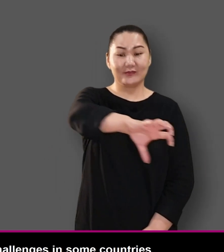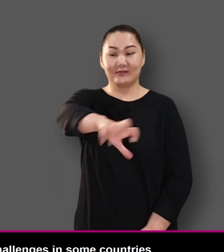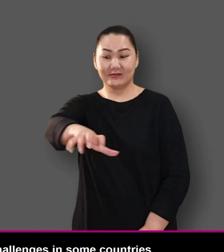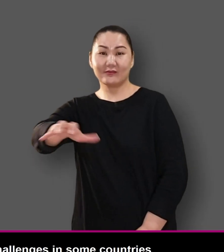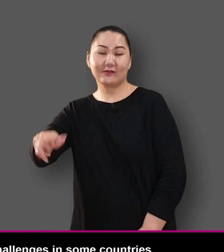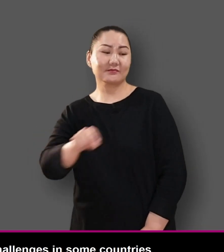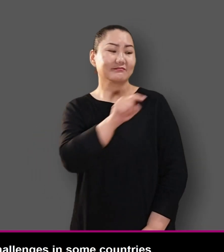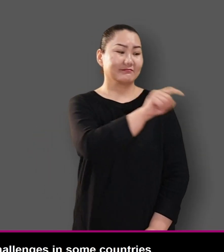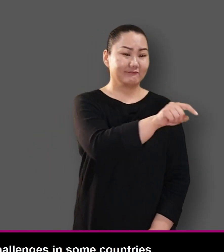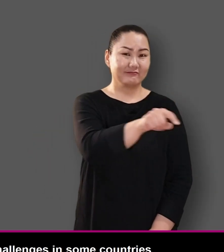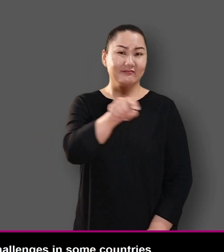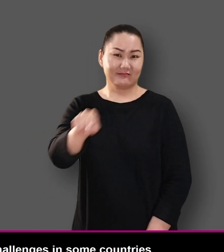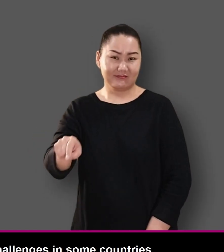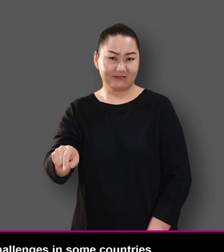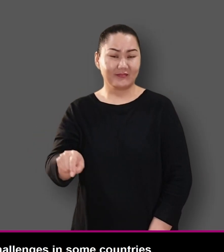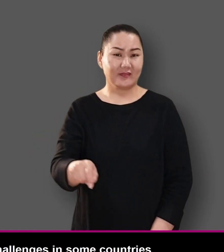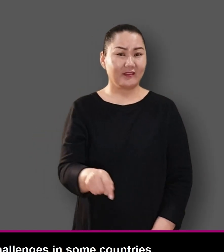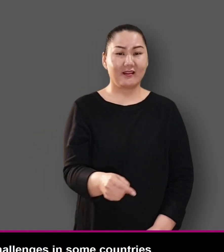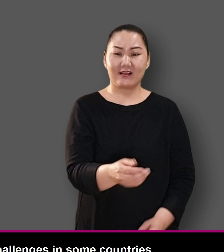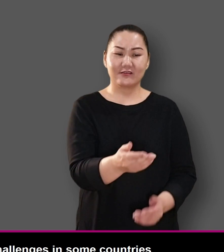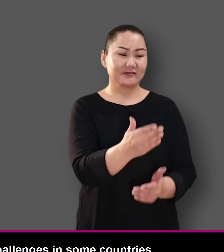We are aware of the challenges in some countries